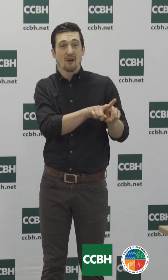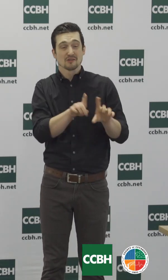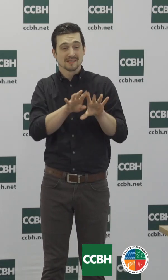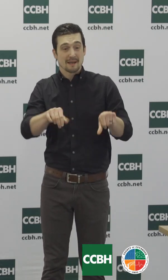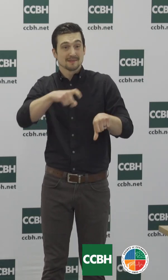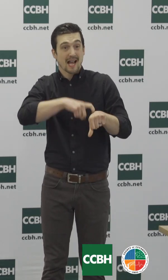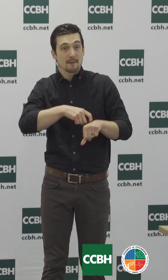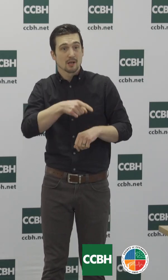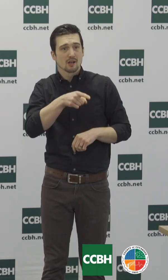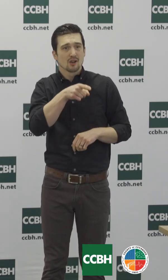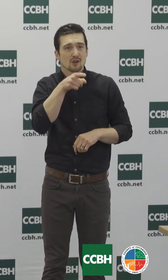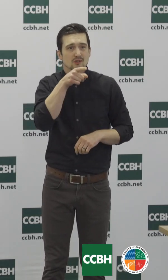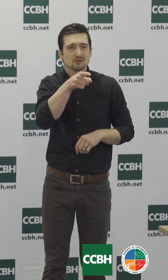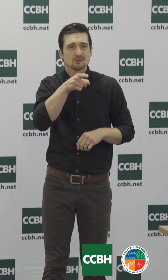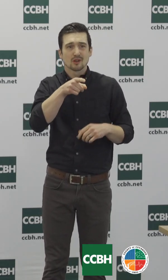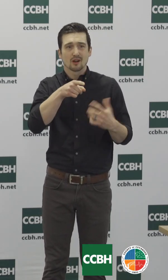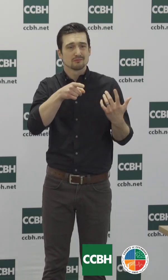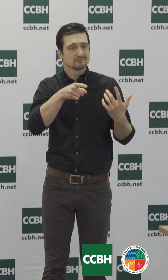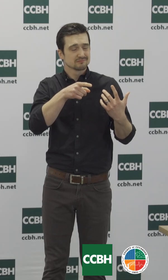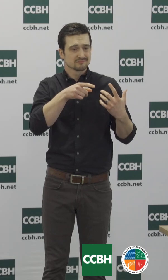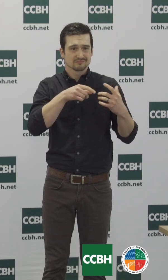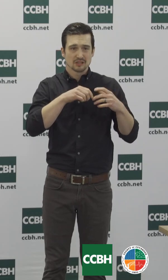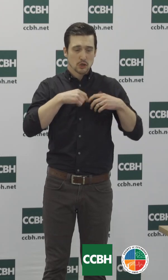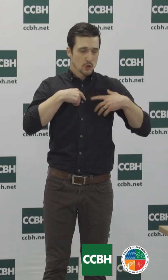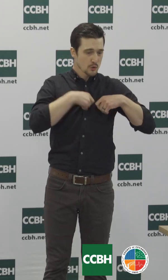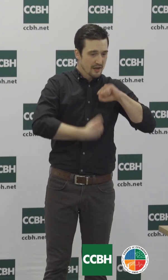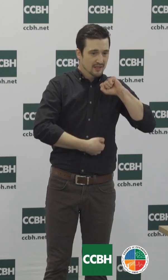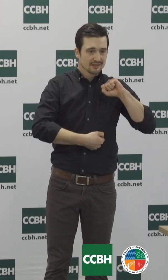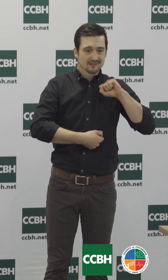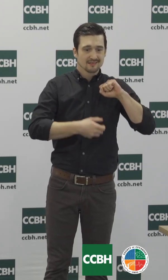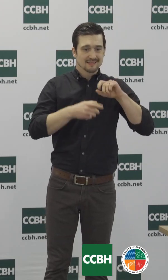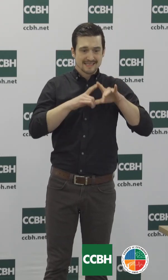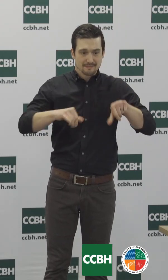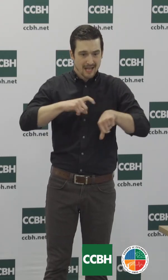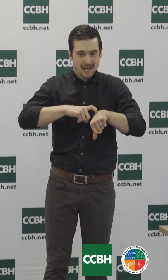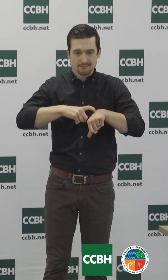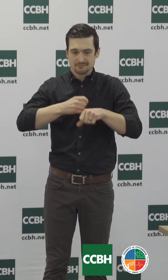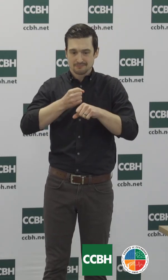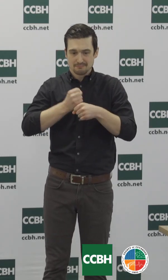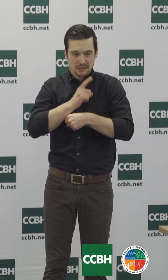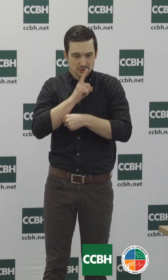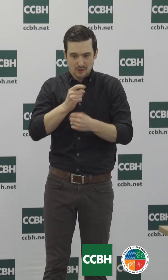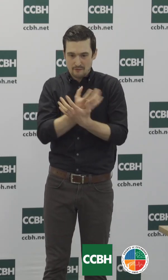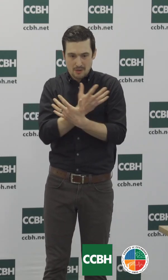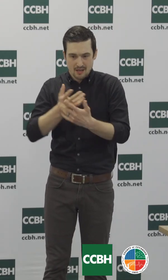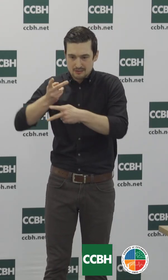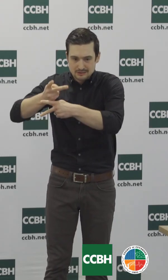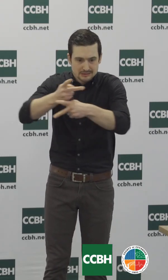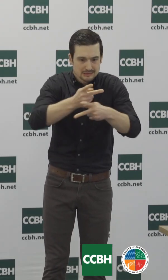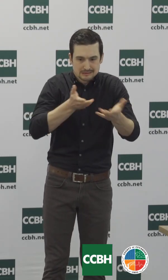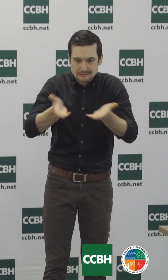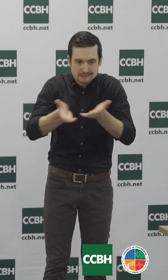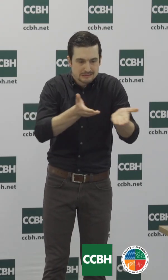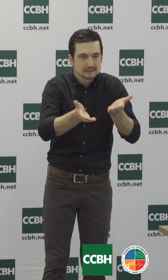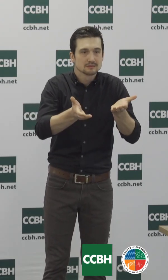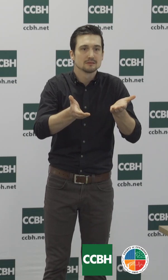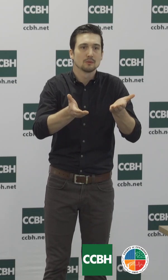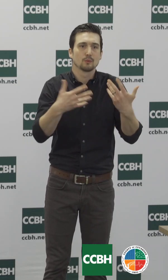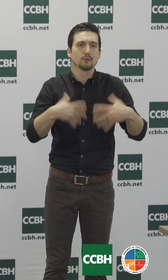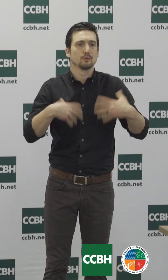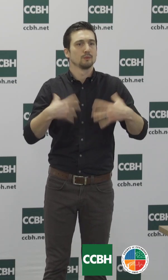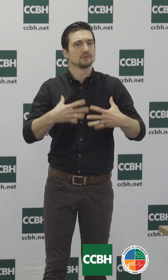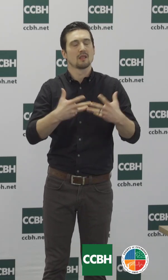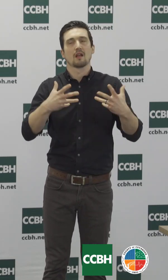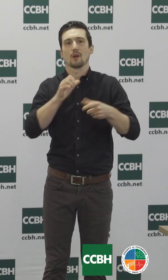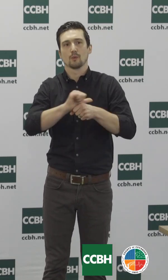that while you're really working triple time to make sure that everyone has what they need within your walls. So we thank you for